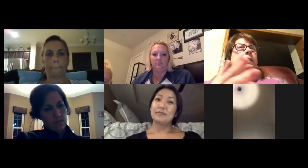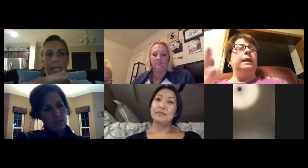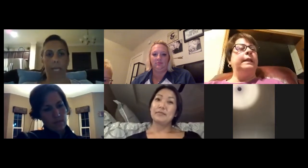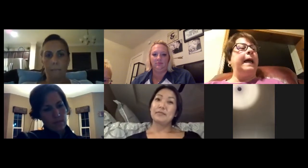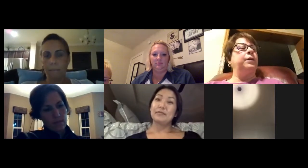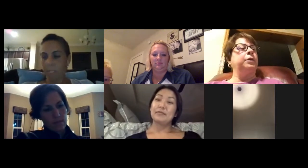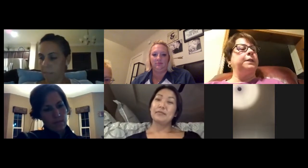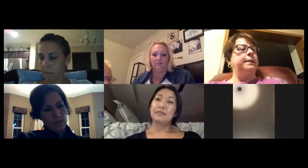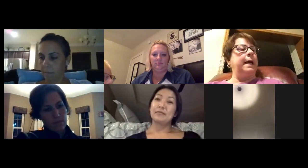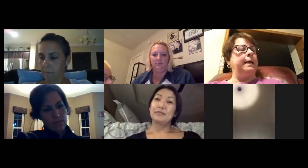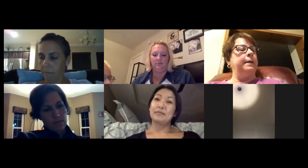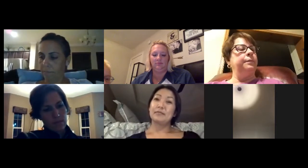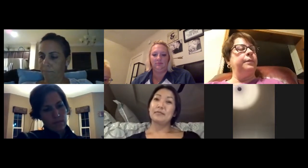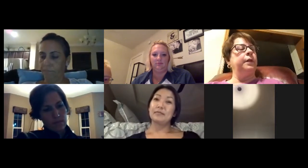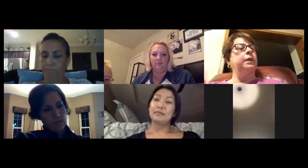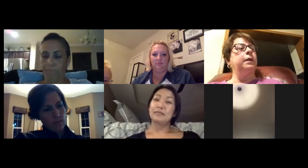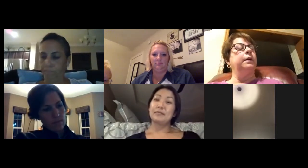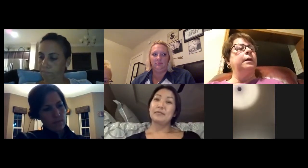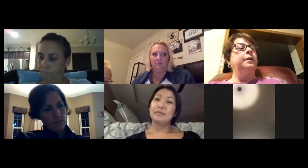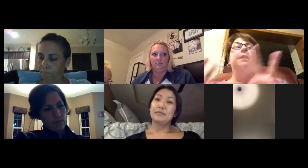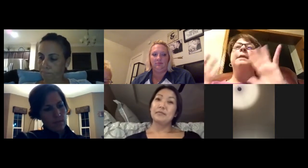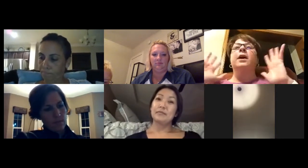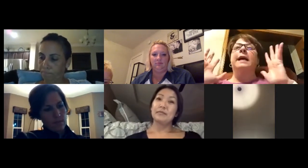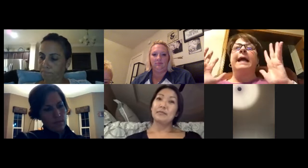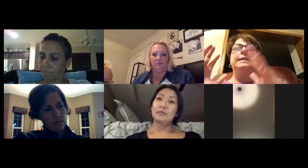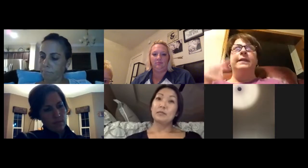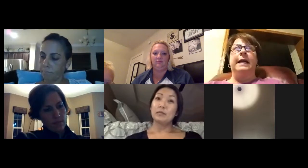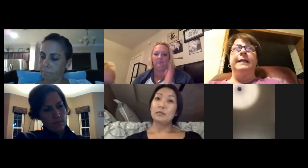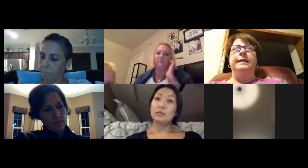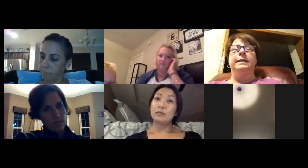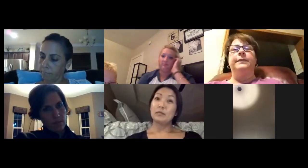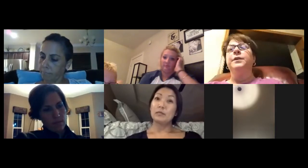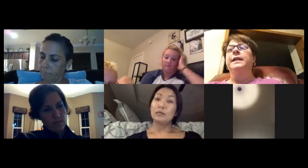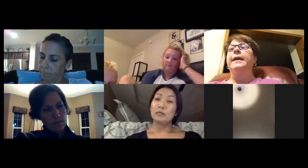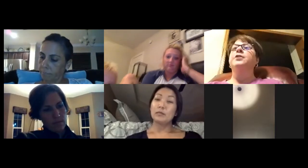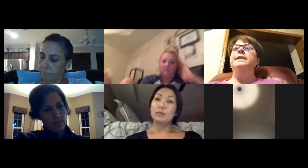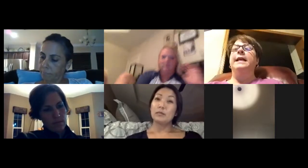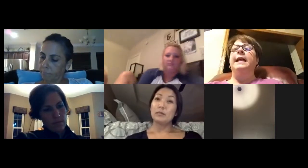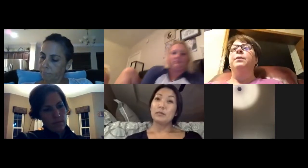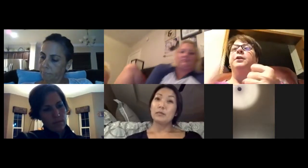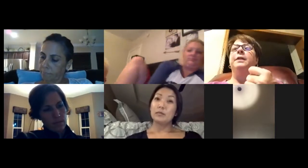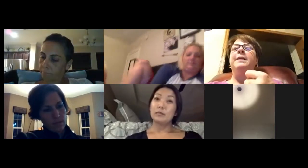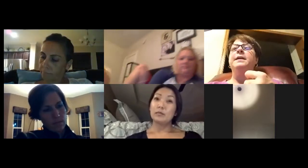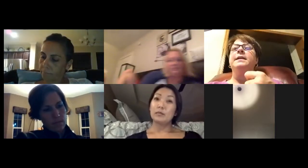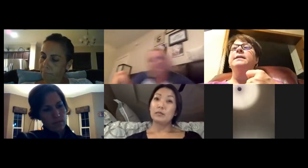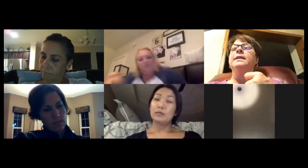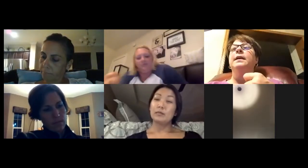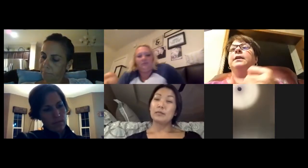in that course of time, they're gonna be all kinds of excited because if you can actually say what your name is, you're telling